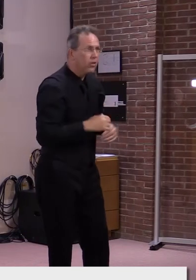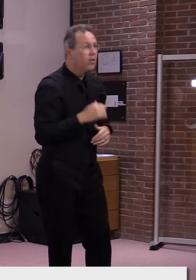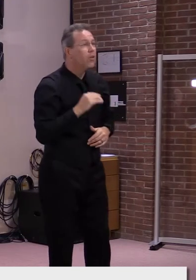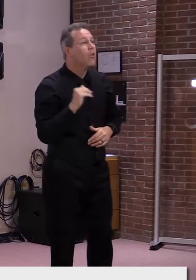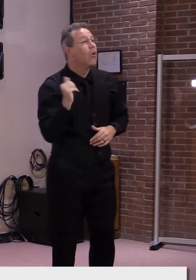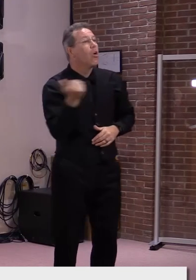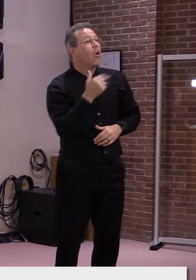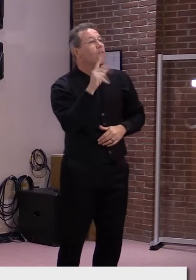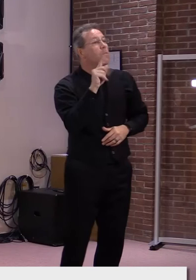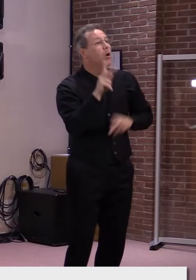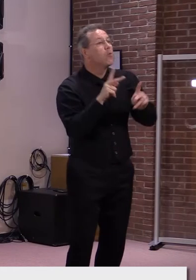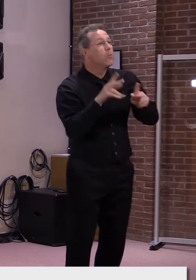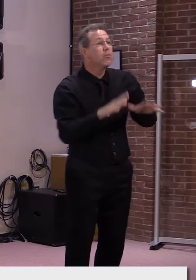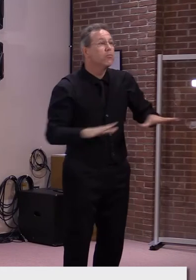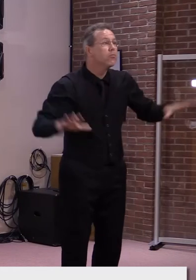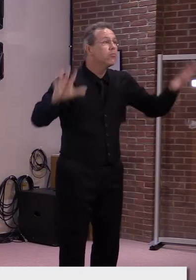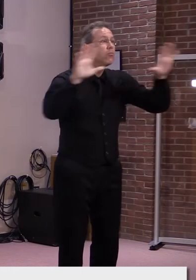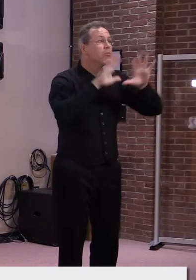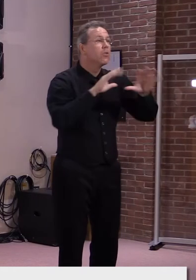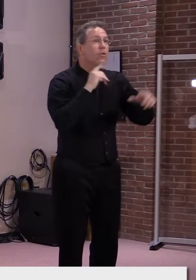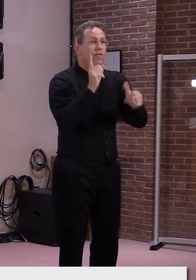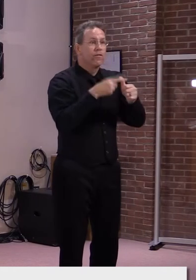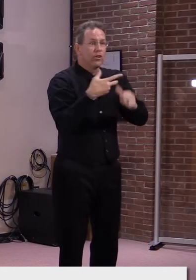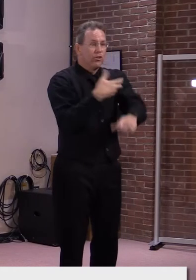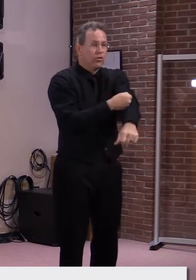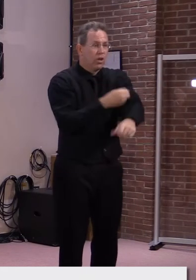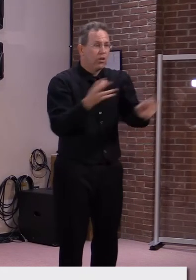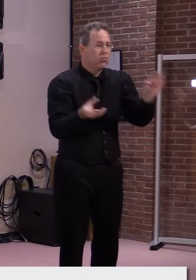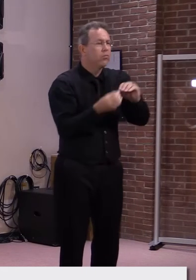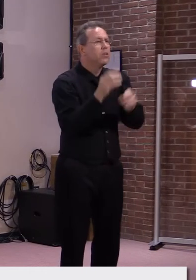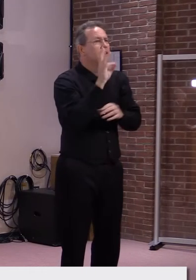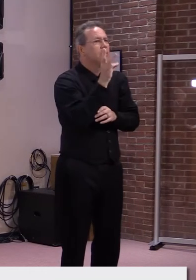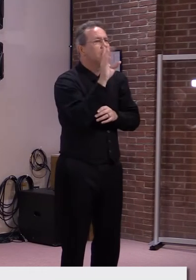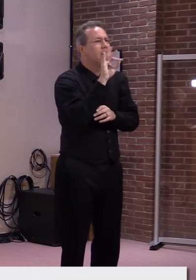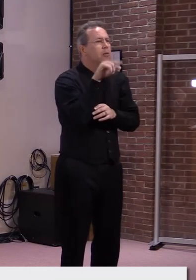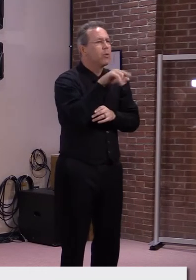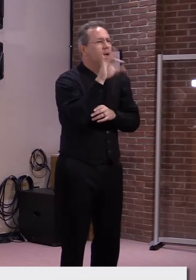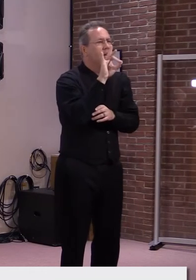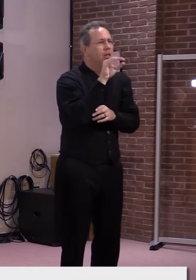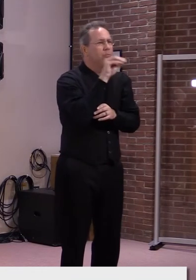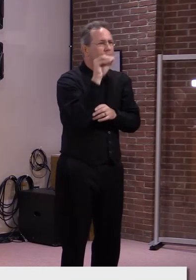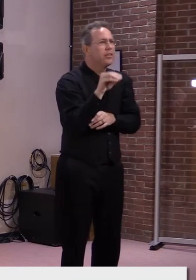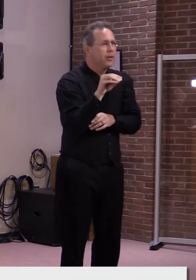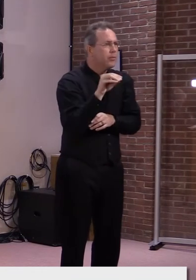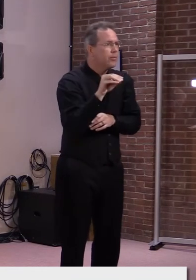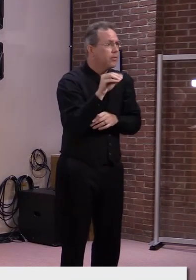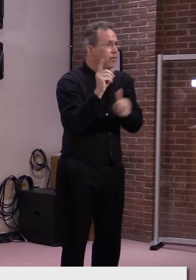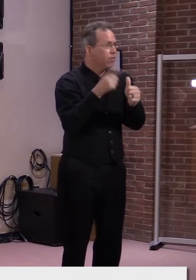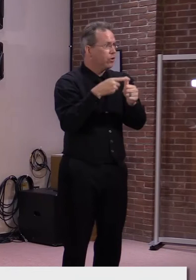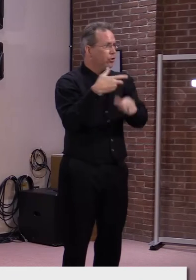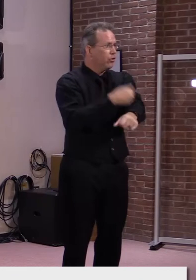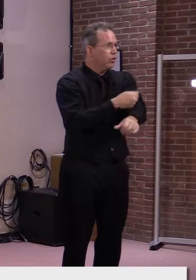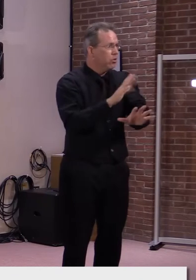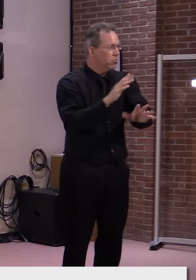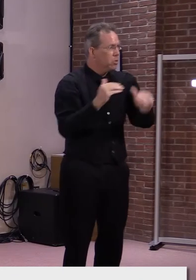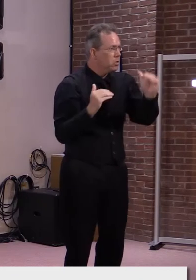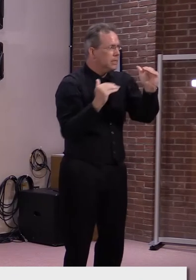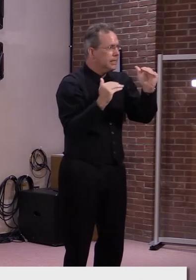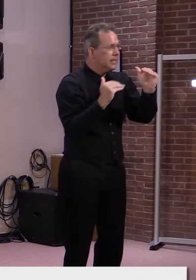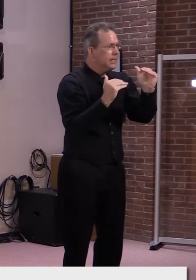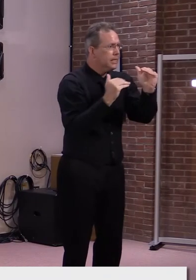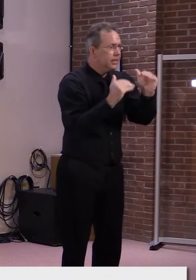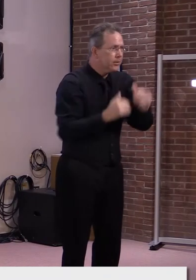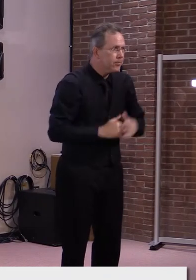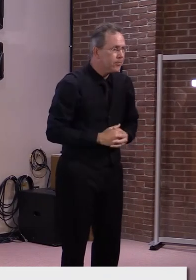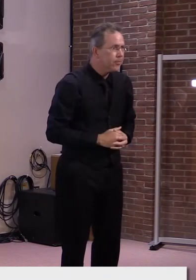68.8. That is reconciled CDC numbers that we have obviously reconciled.